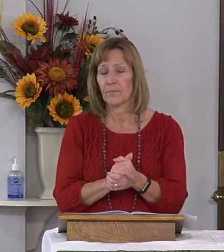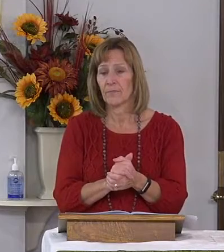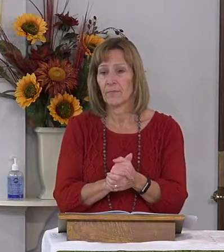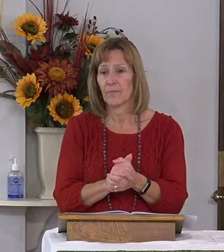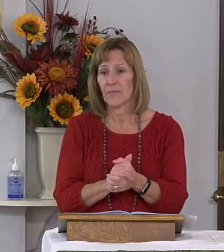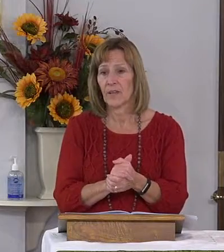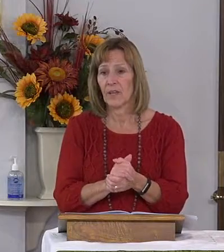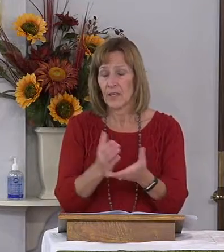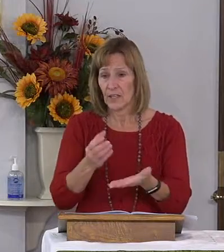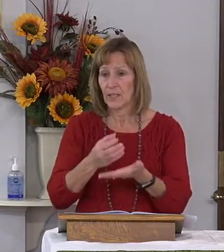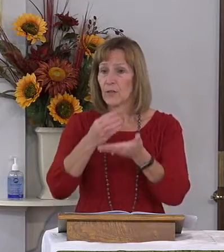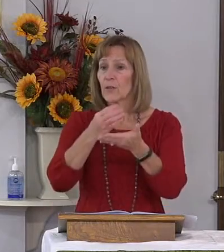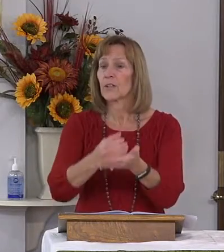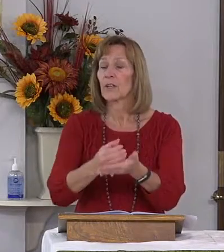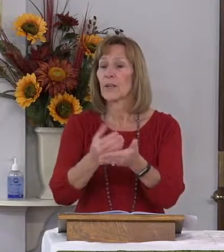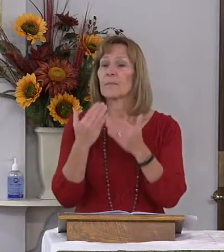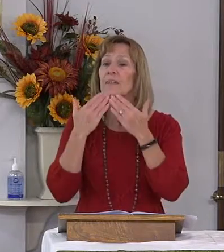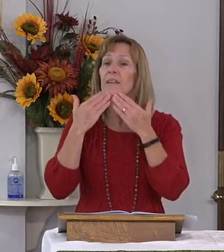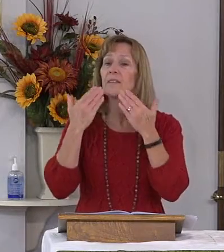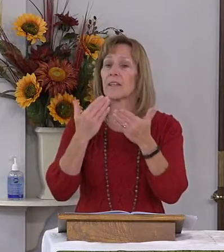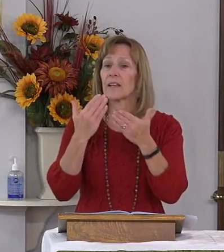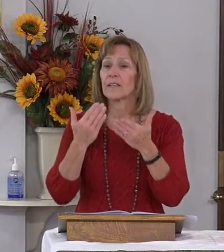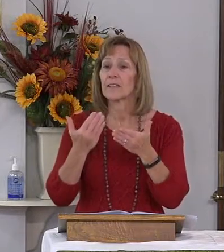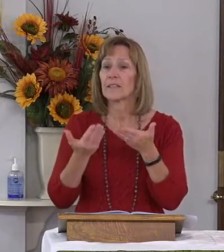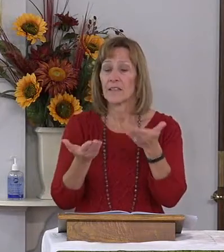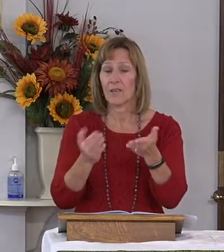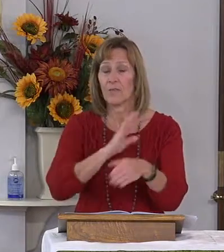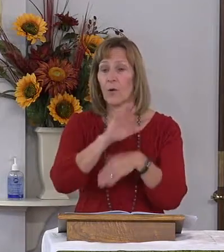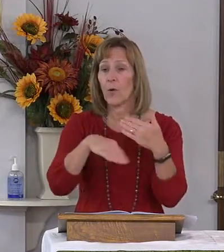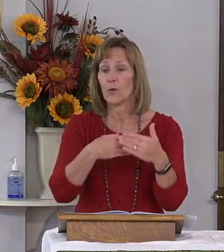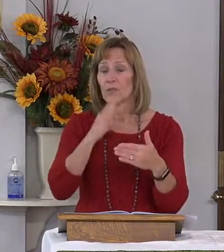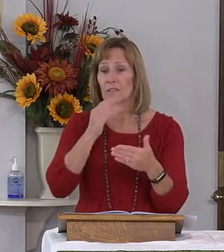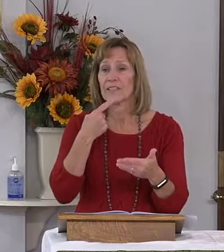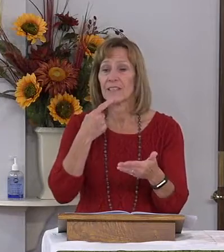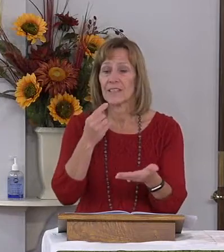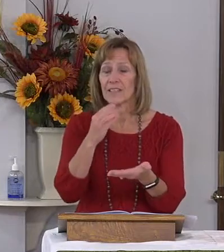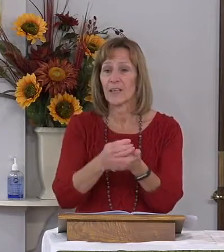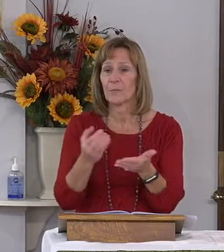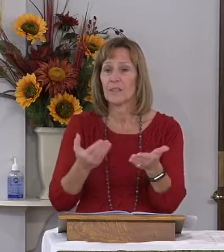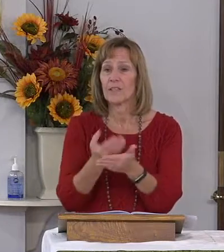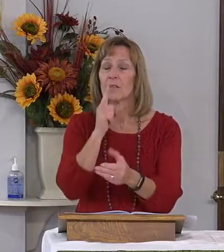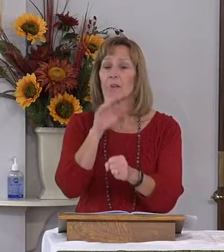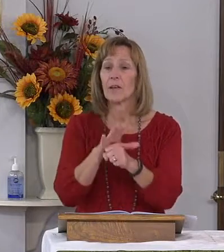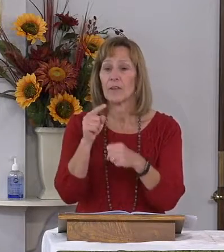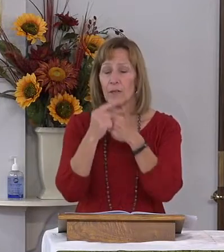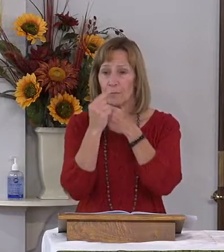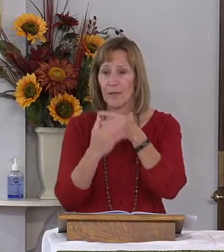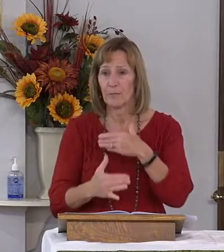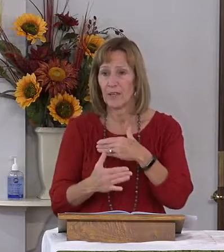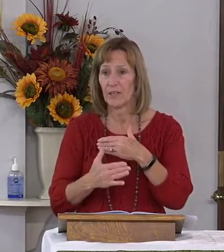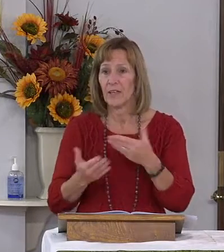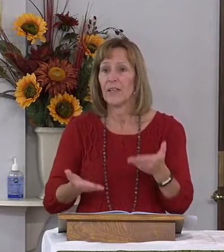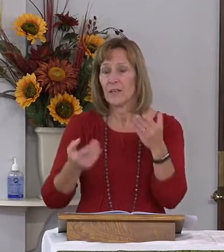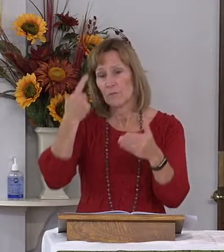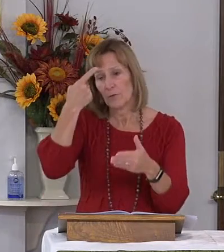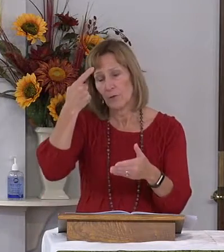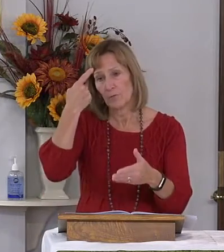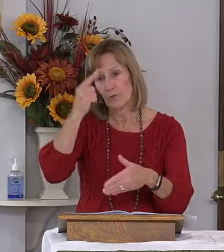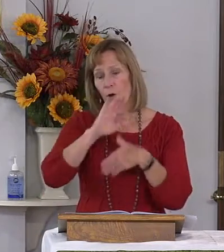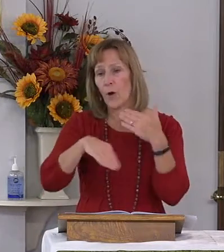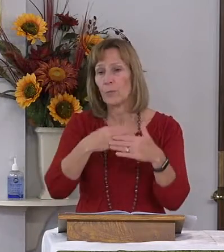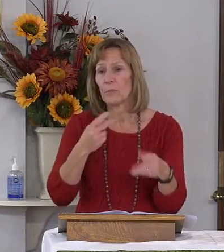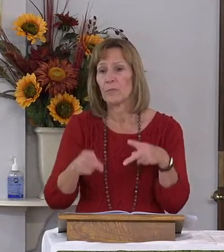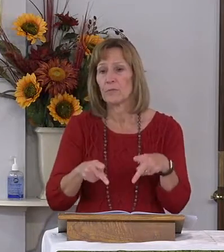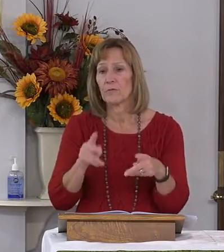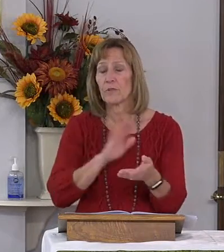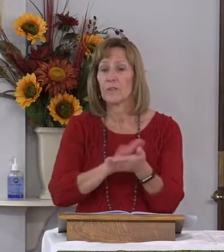Again, after supper, he took the cup, gave thanks, and gave it for all to drink, saying, "This cup is the new covenant in my blood, shed for you and